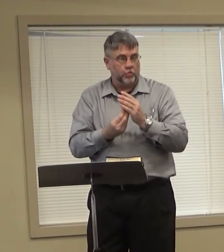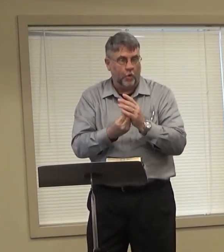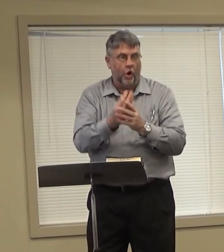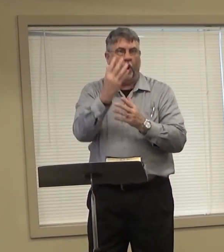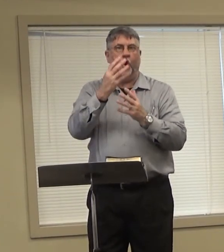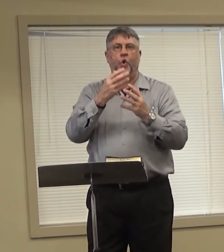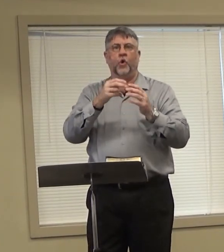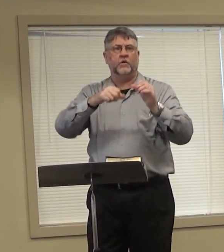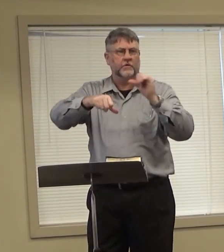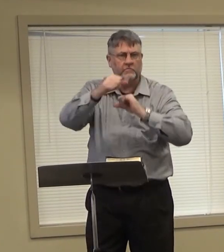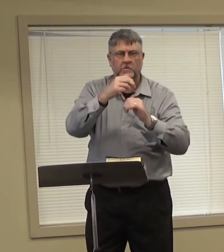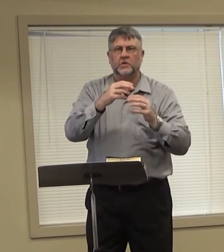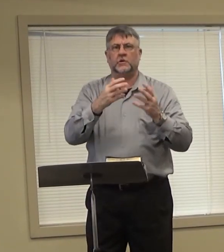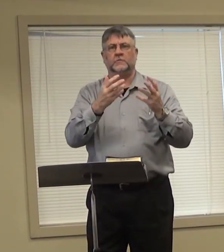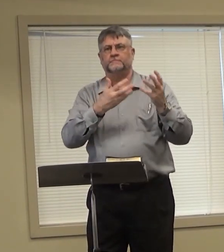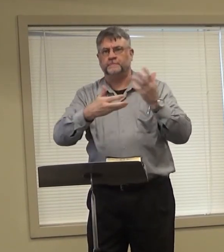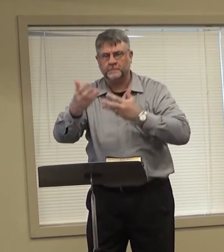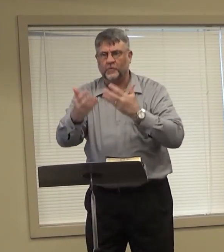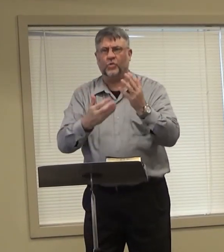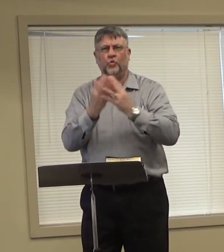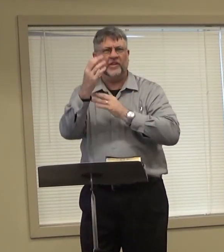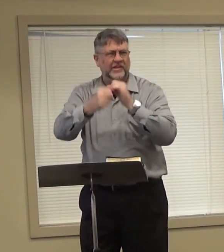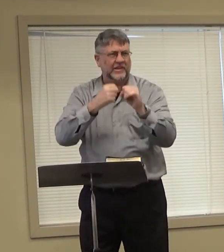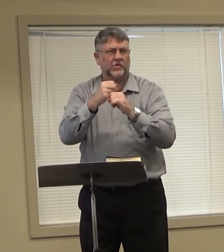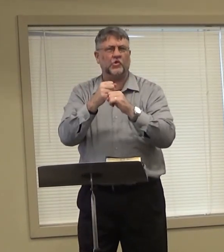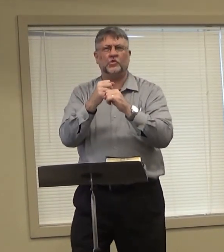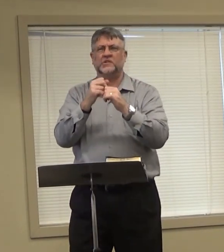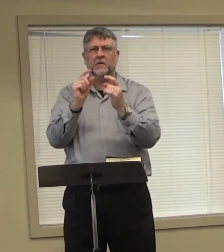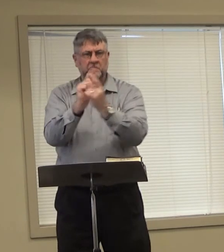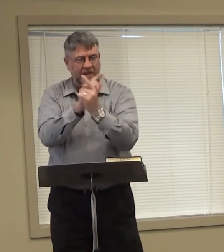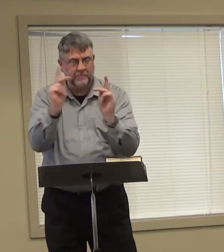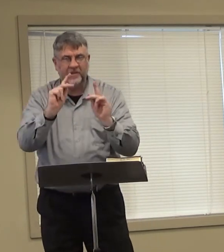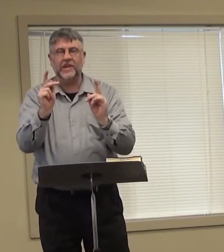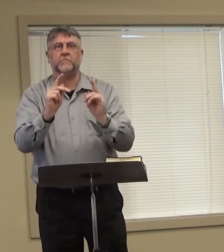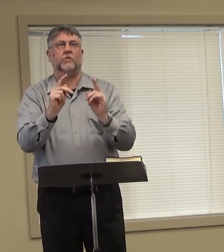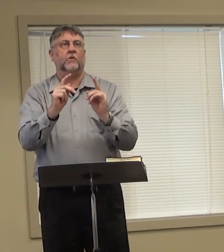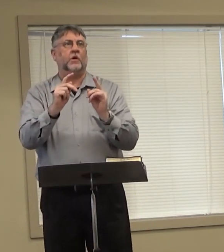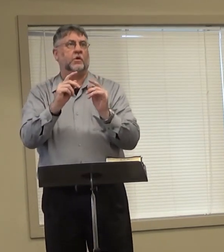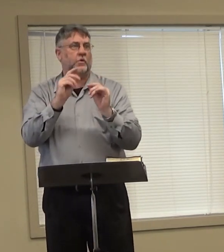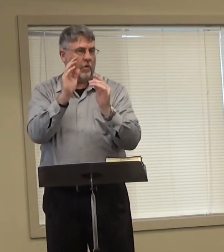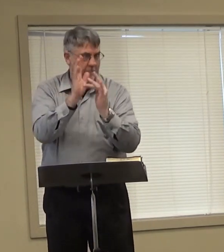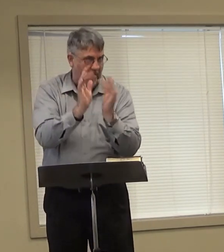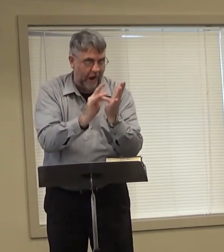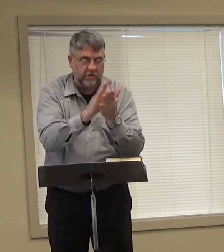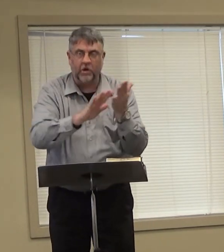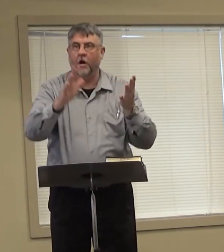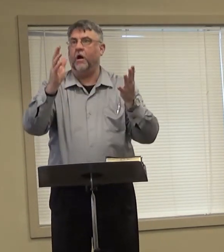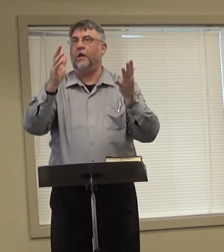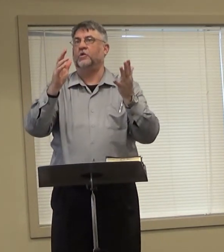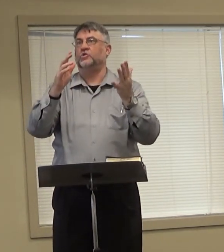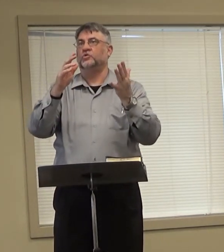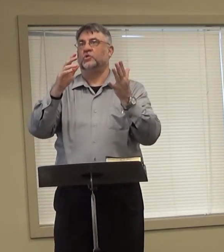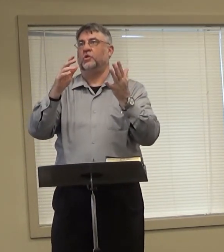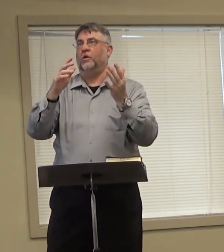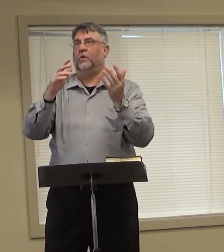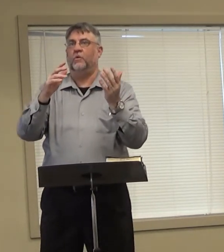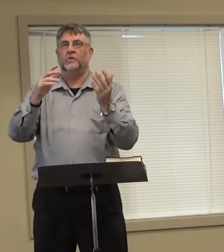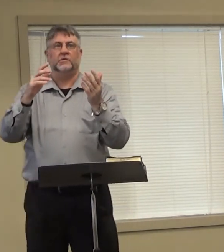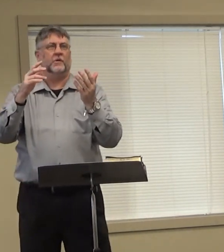and He causes our ministry to grow and He causes us to mature and He causes us to meet people in